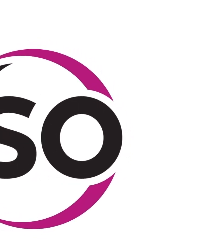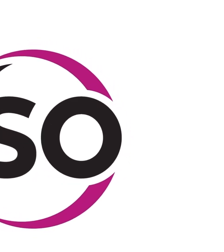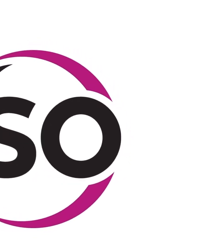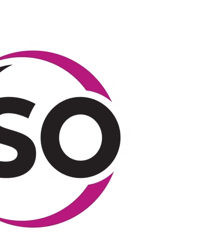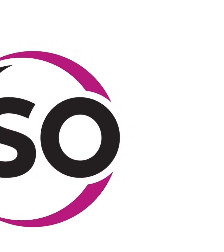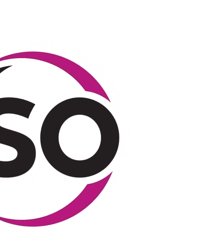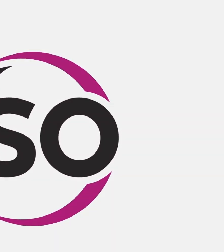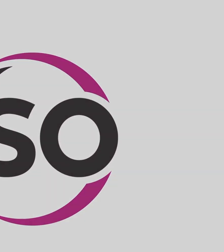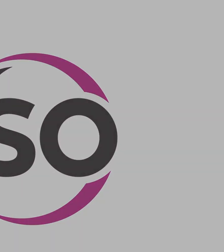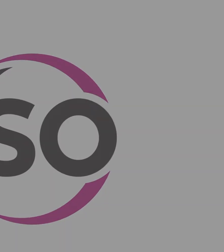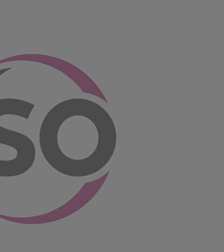VSO.